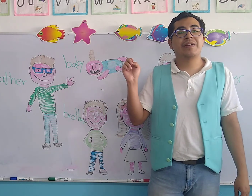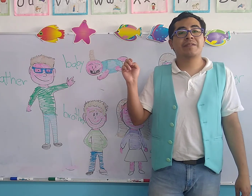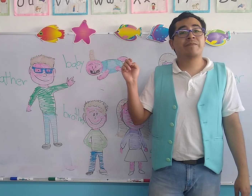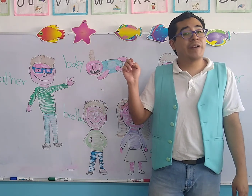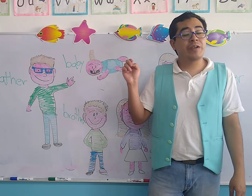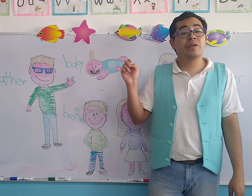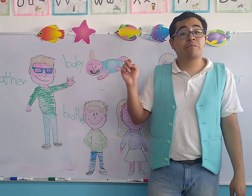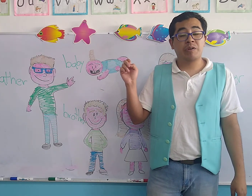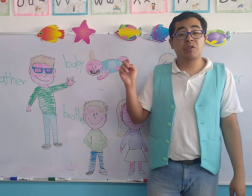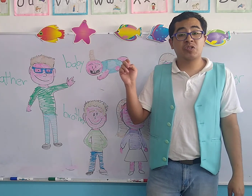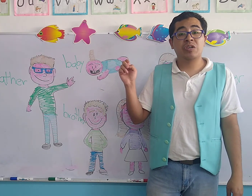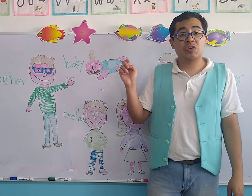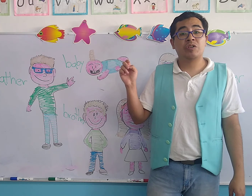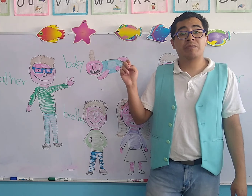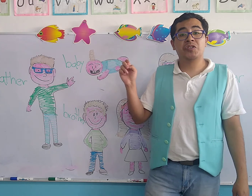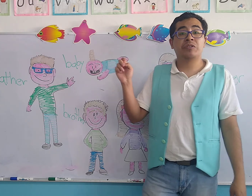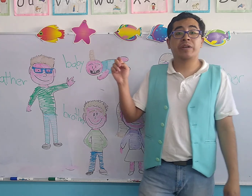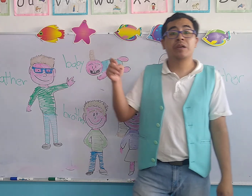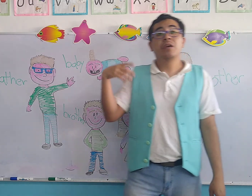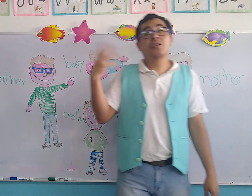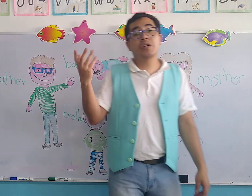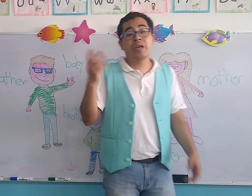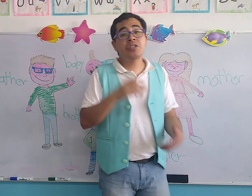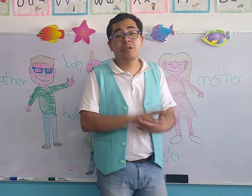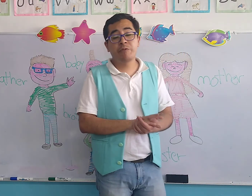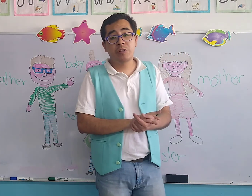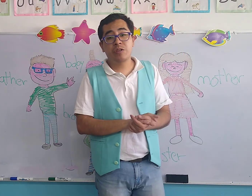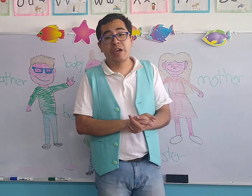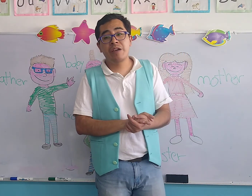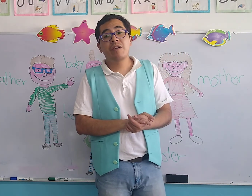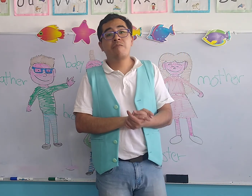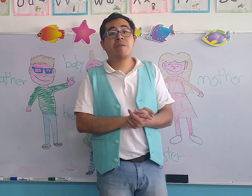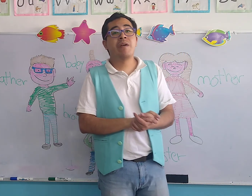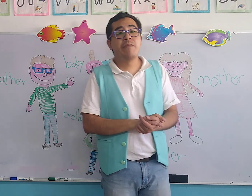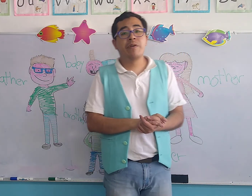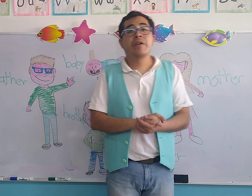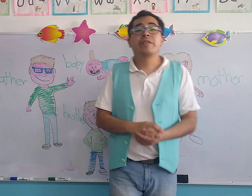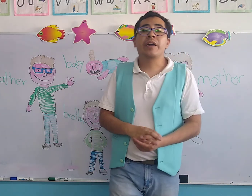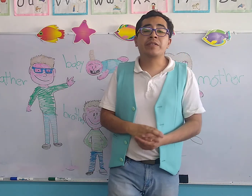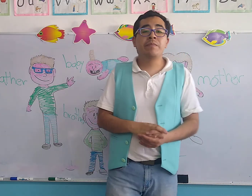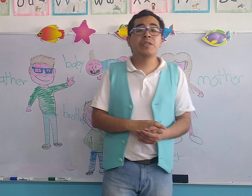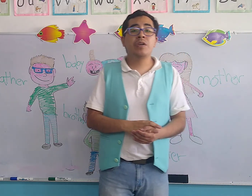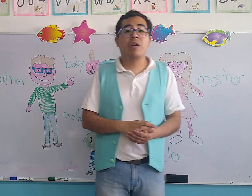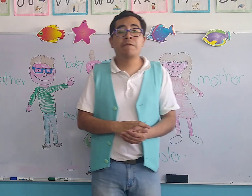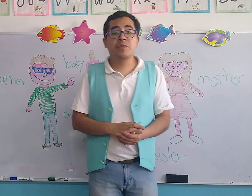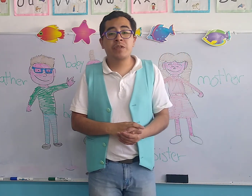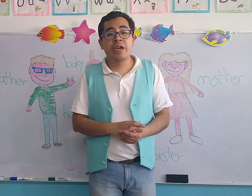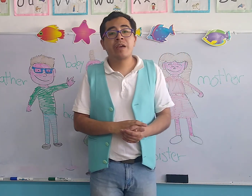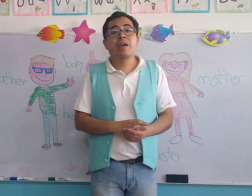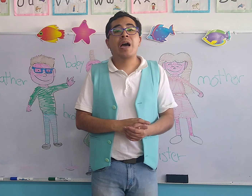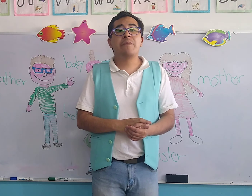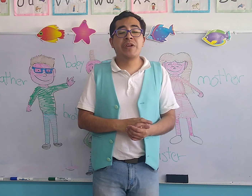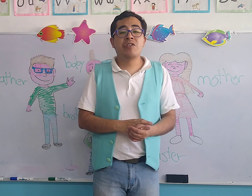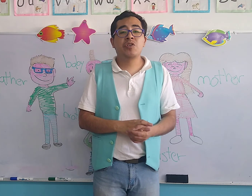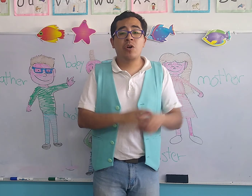Excellent. Very good pronunciation, my children. So that's it for today. Remember, the activity of today appears on